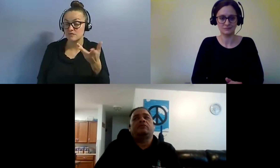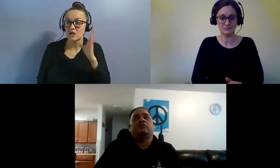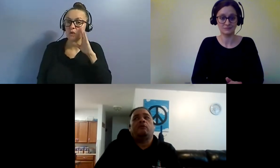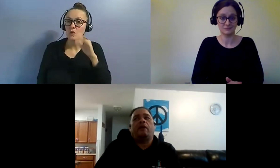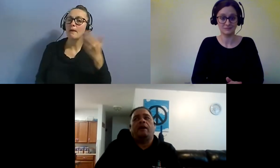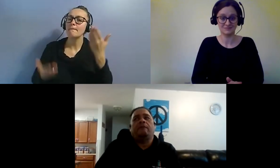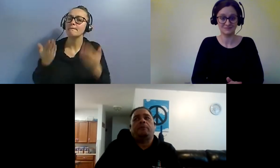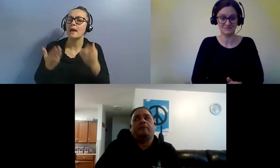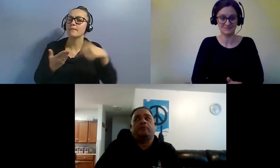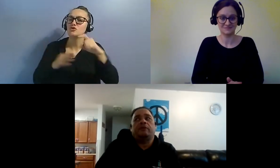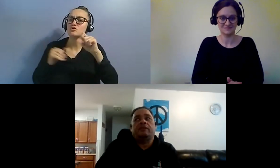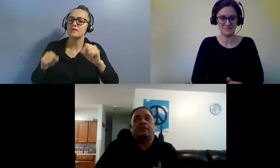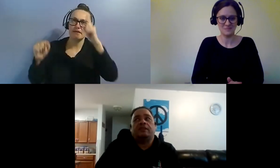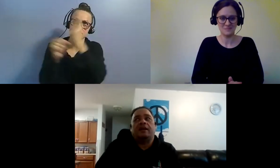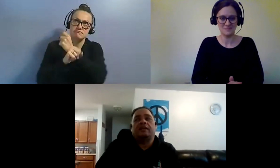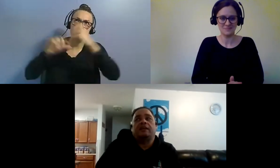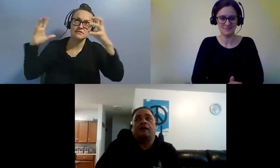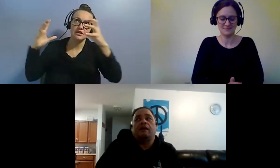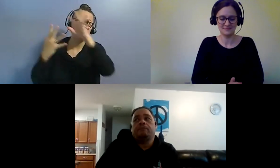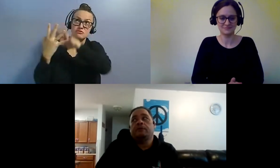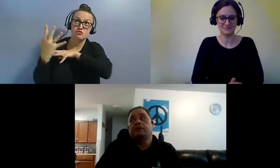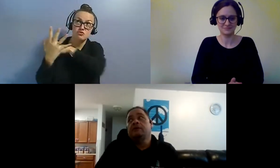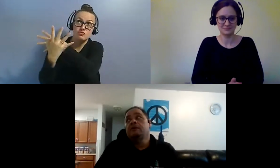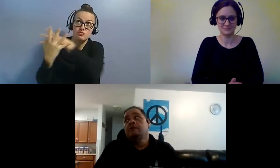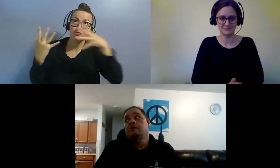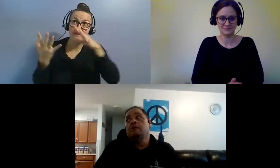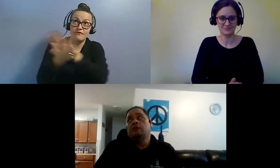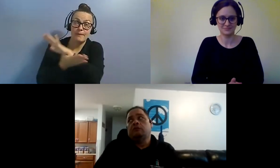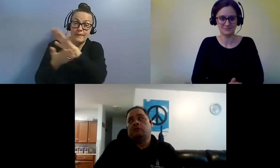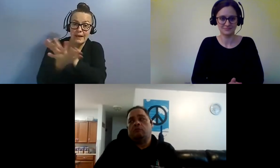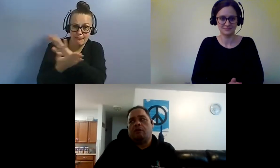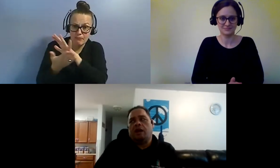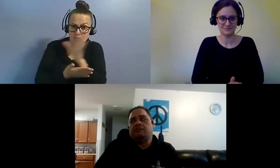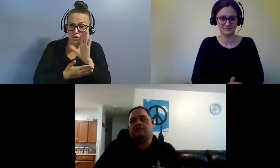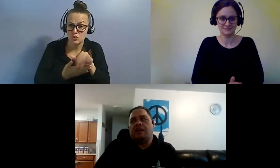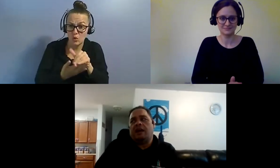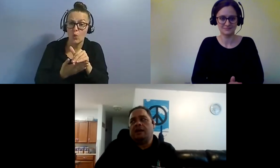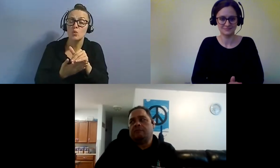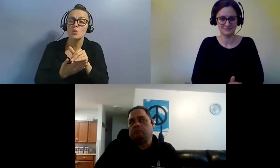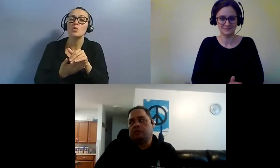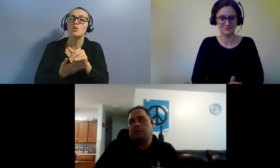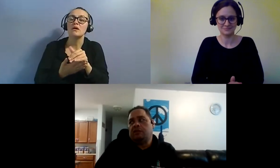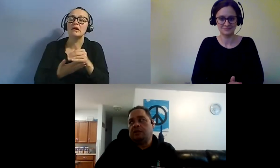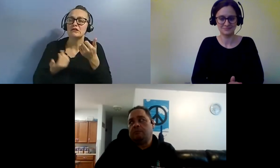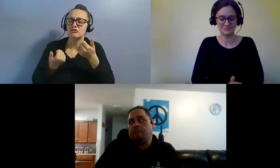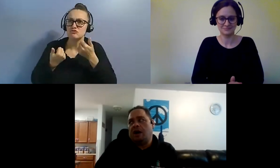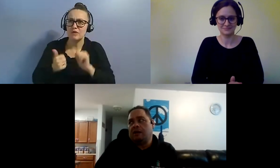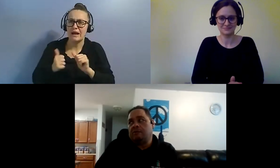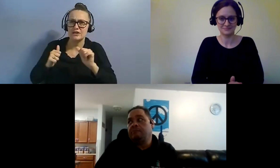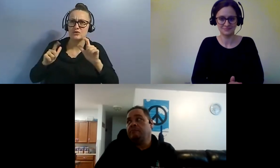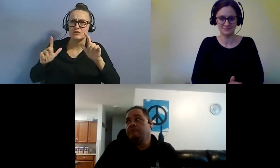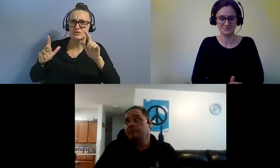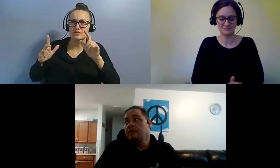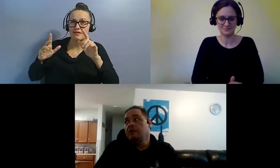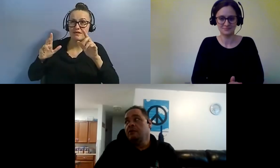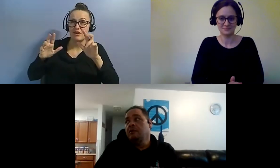a piece of graph paper and lining up the right side with the